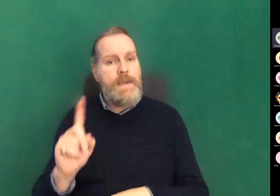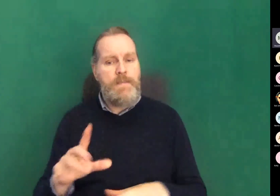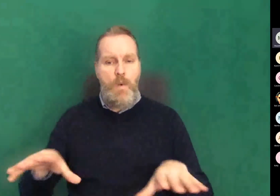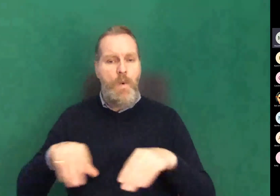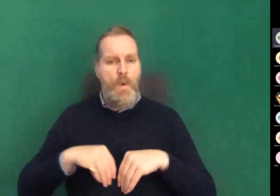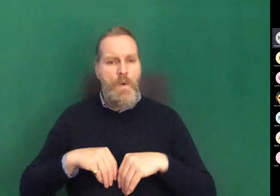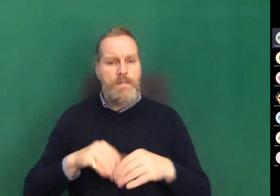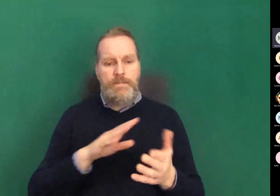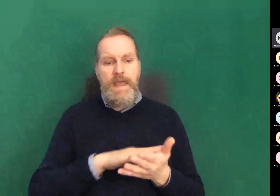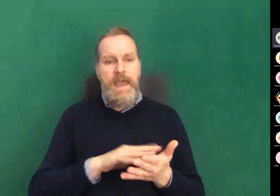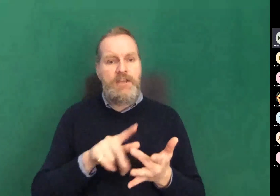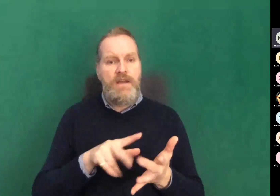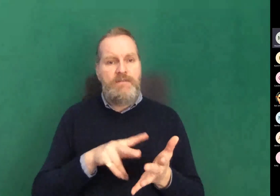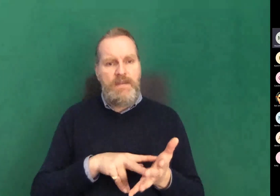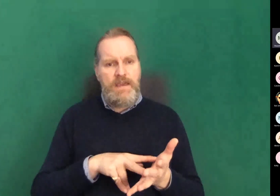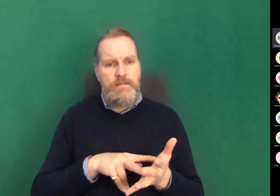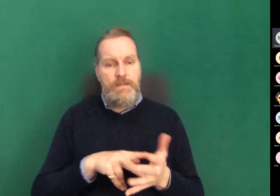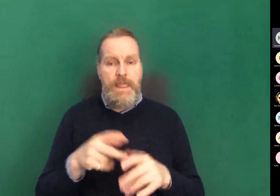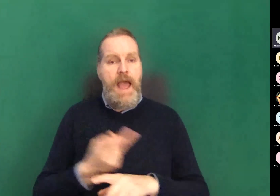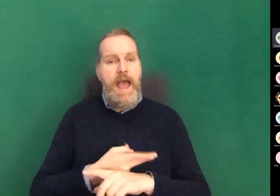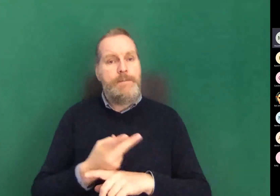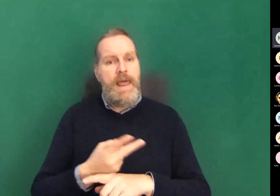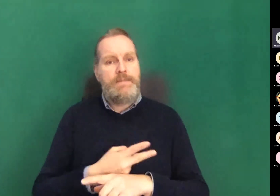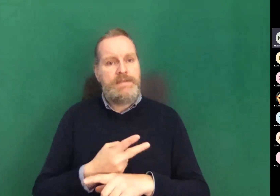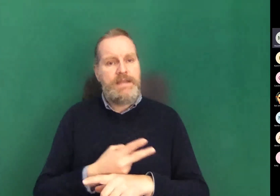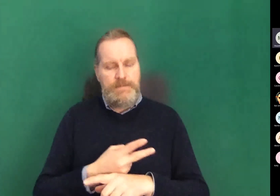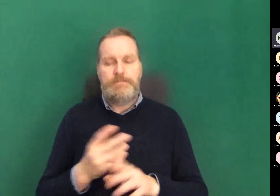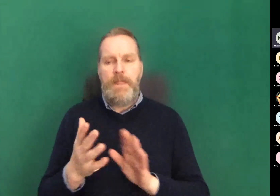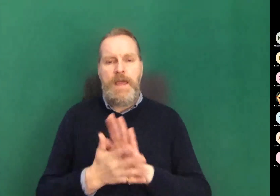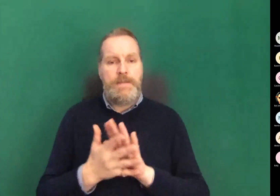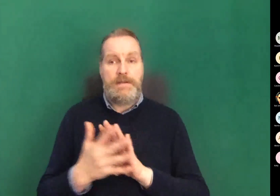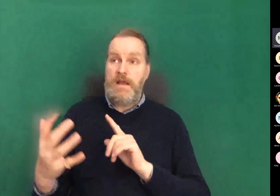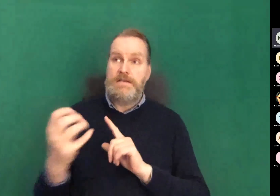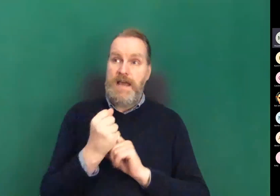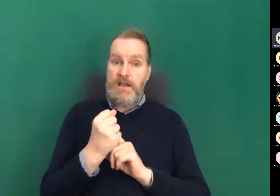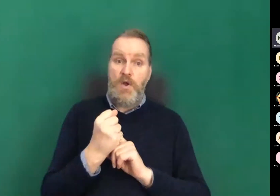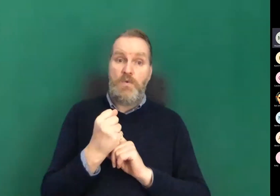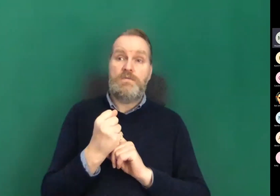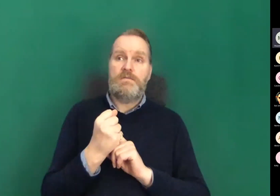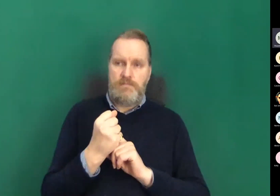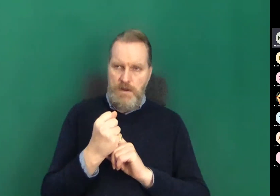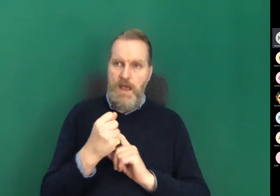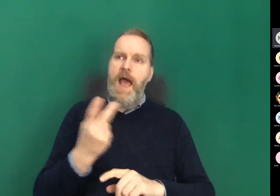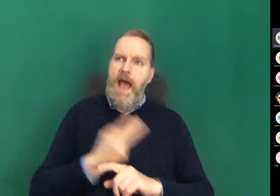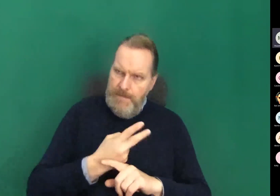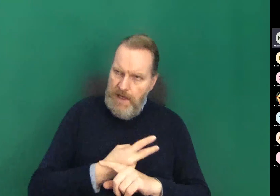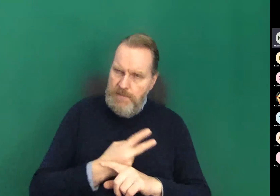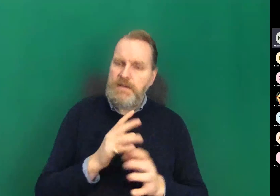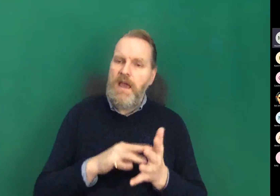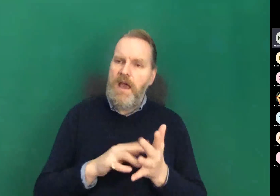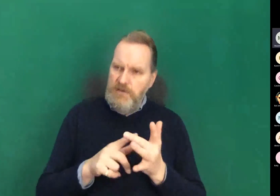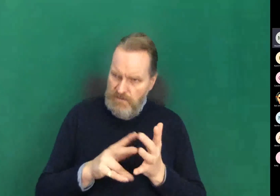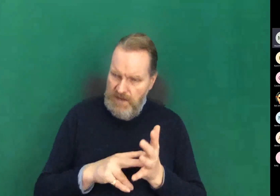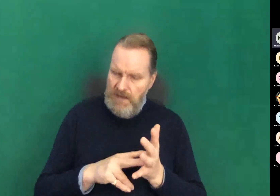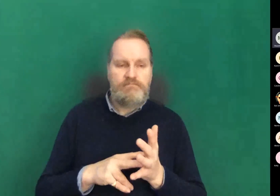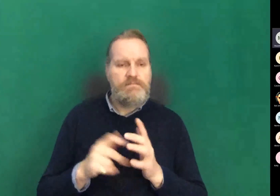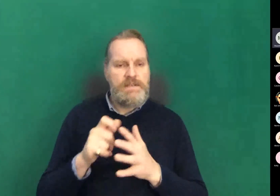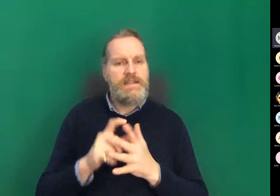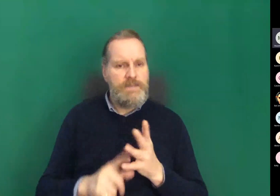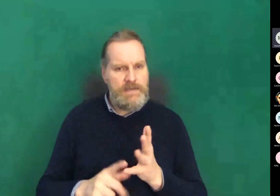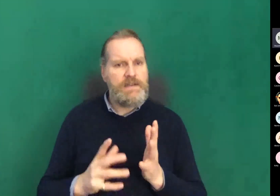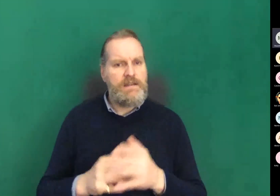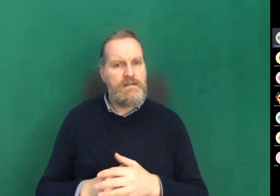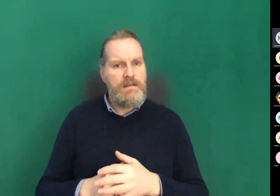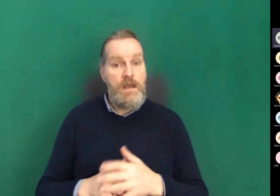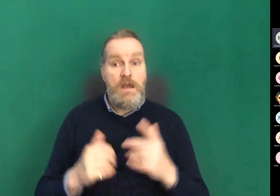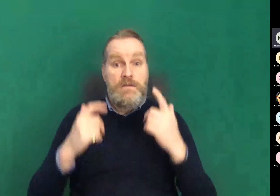mean that you are considered to have a disability from the moment you are diagnosed. So as you can see, in legal terms,